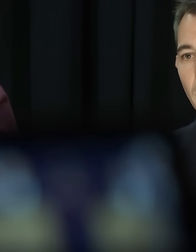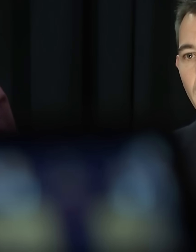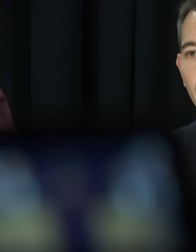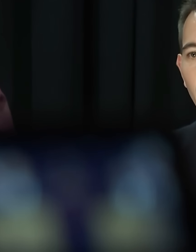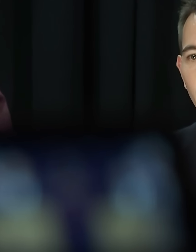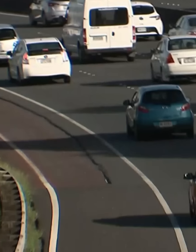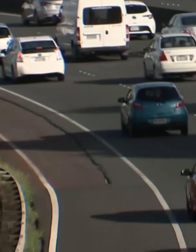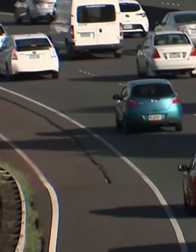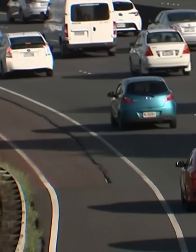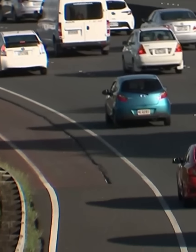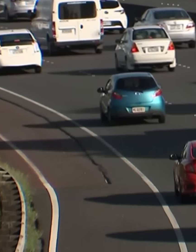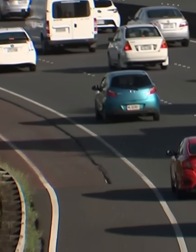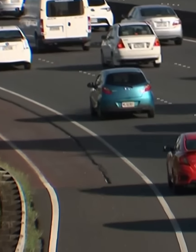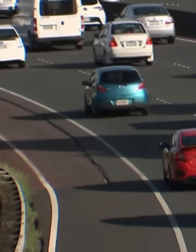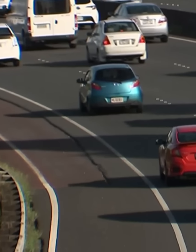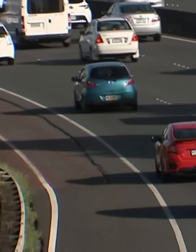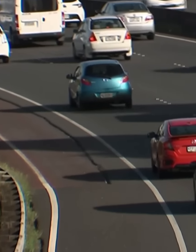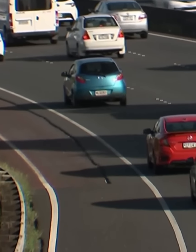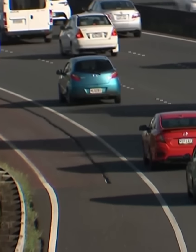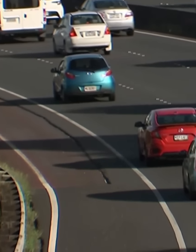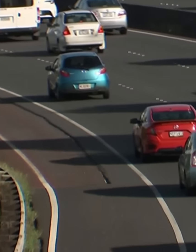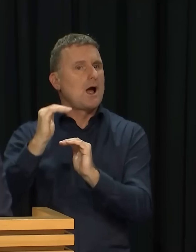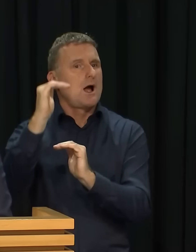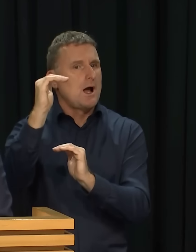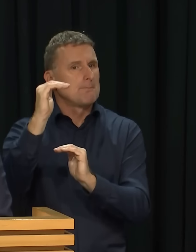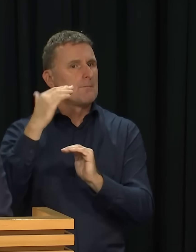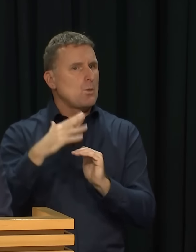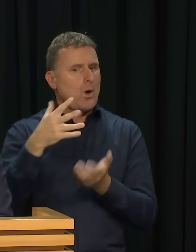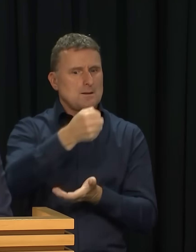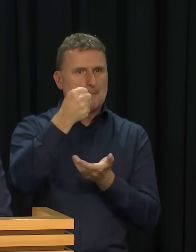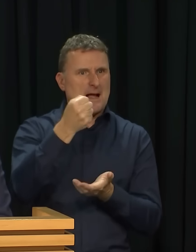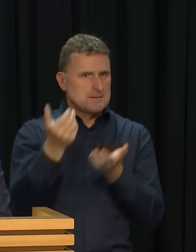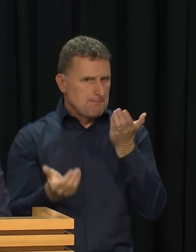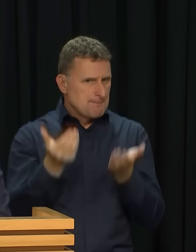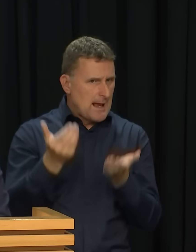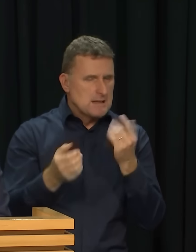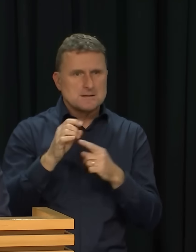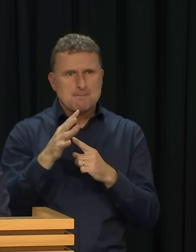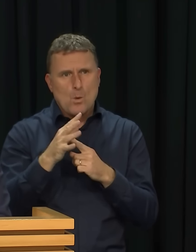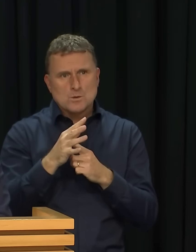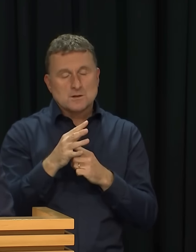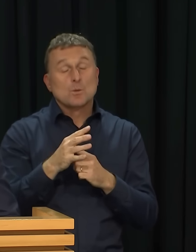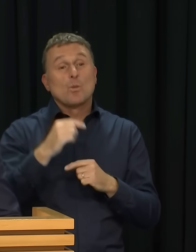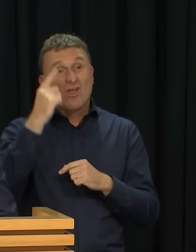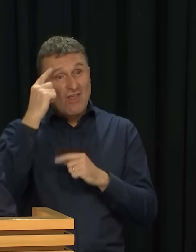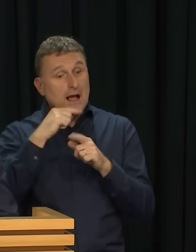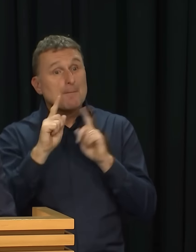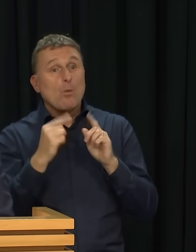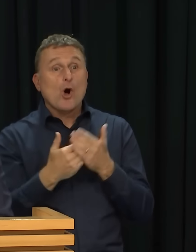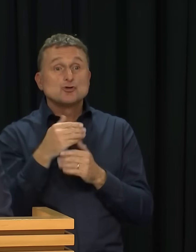promise to pave over the potholes with a $500 million fund. We have chosen to prioritise new roading infrastructure,